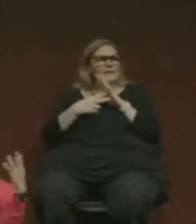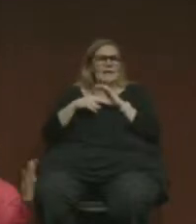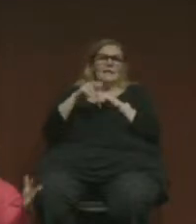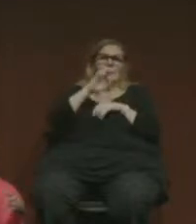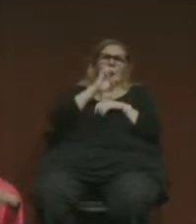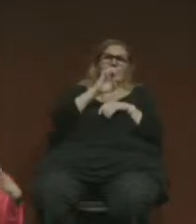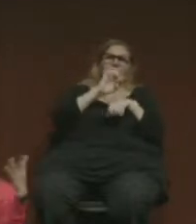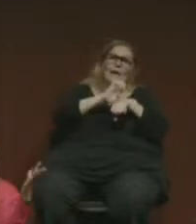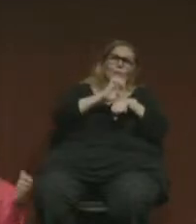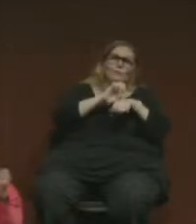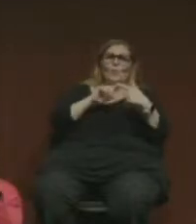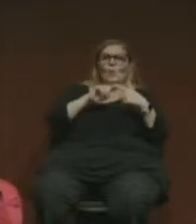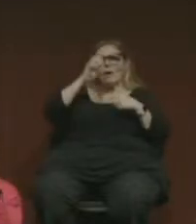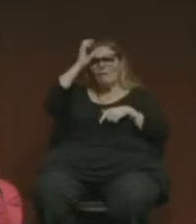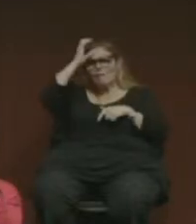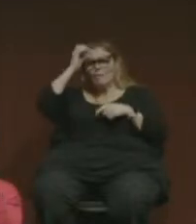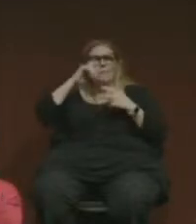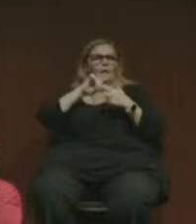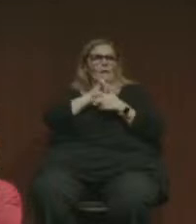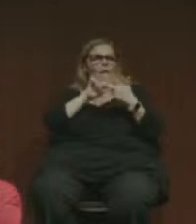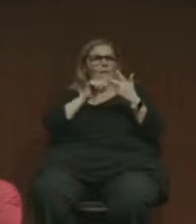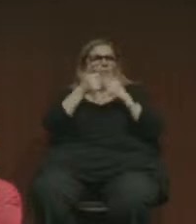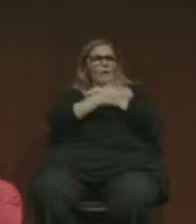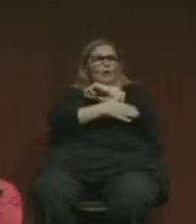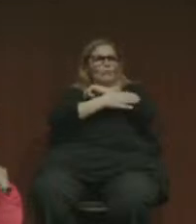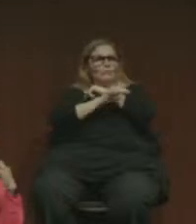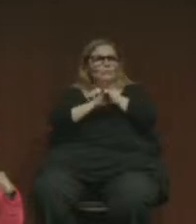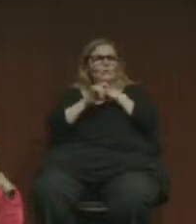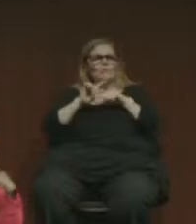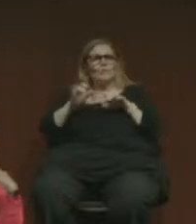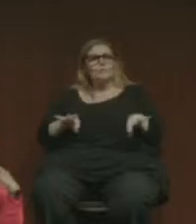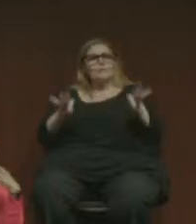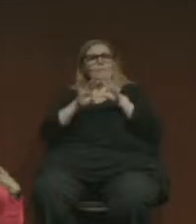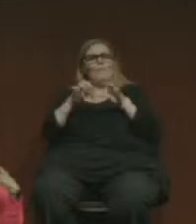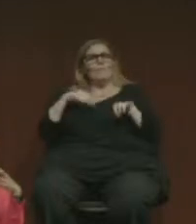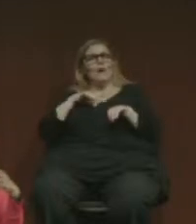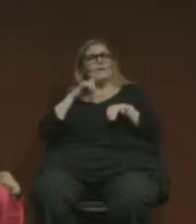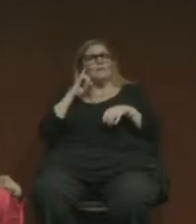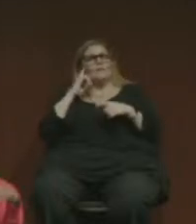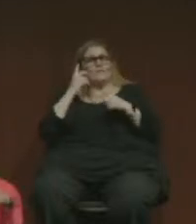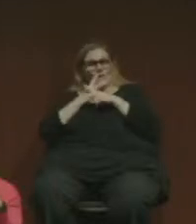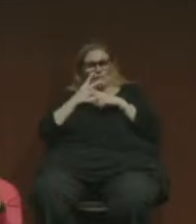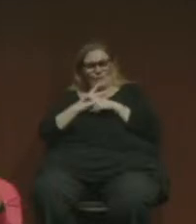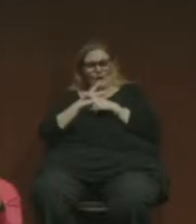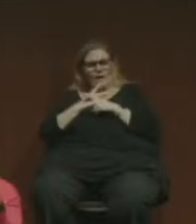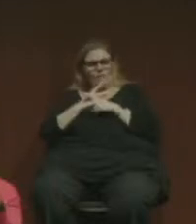Ecuador, Colombia, et cetera. So I think it's important for us to figure out what